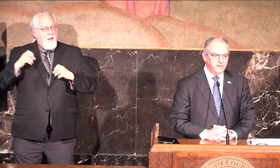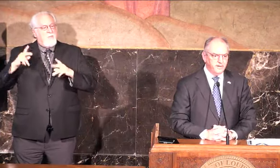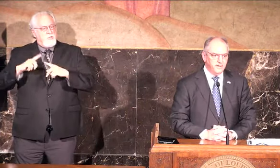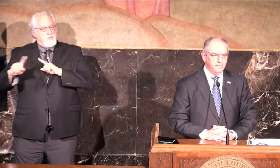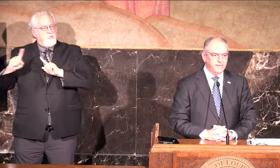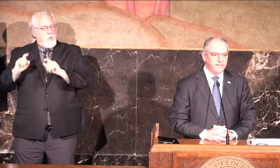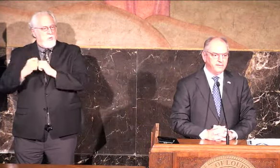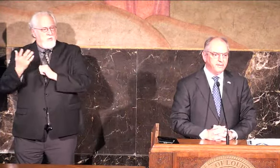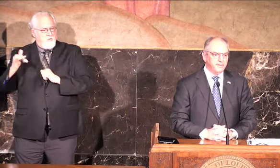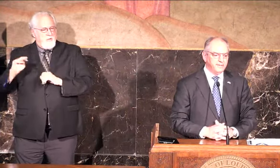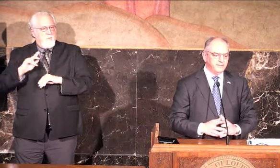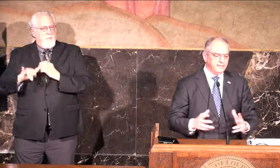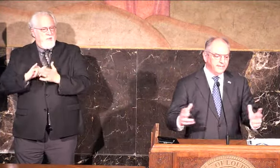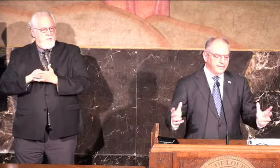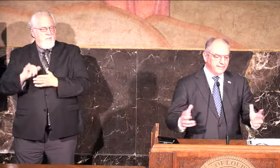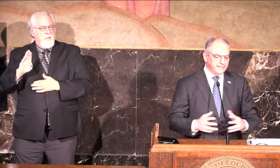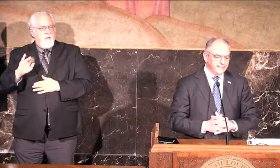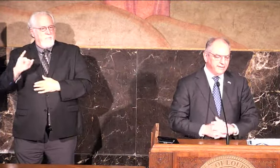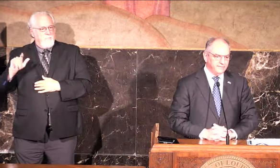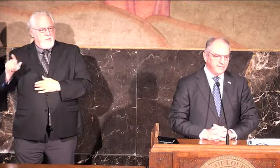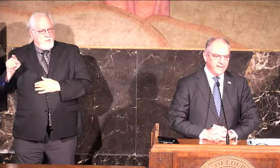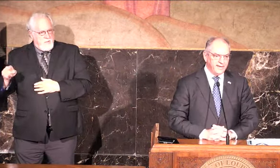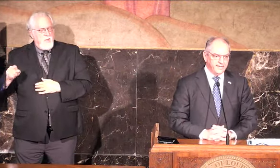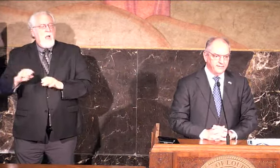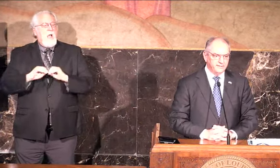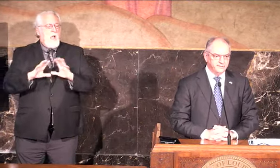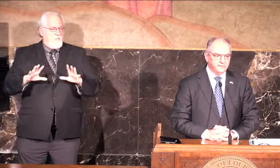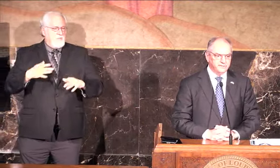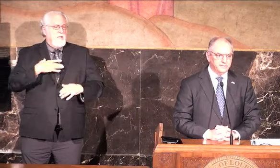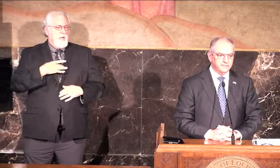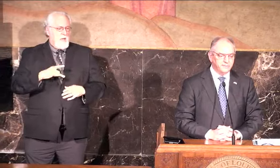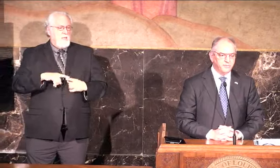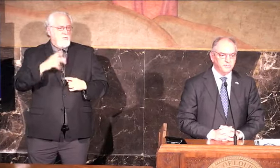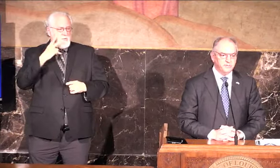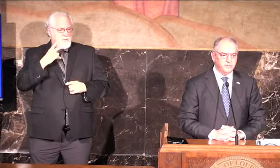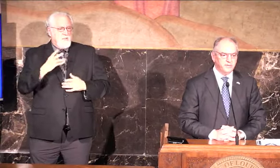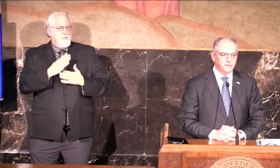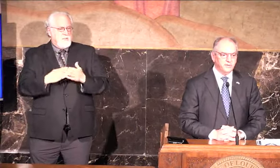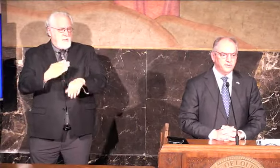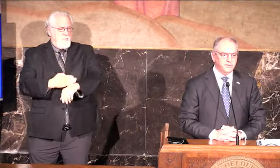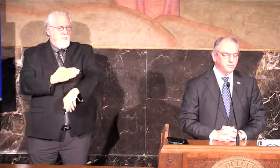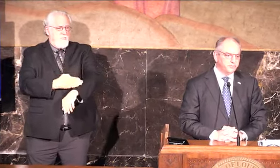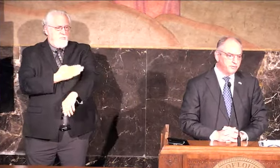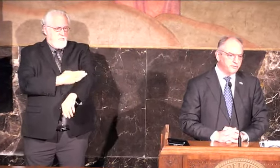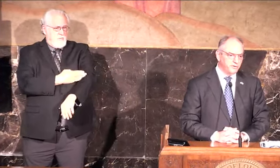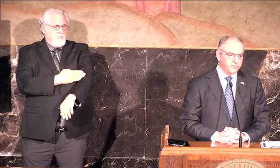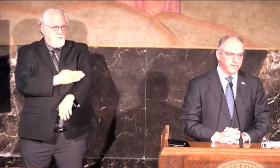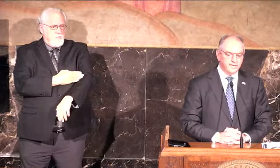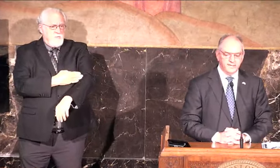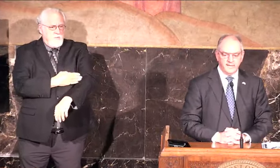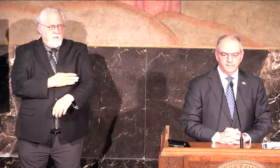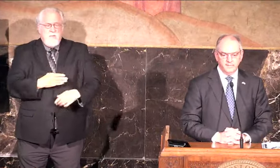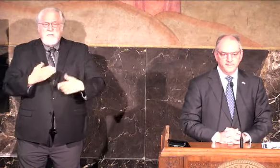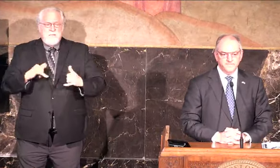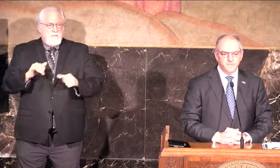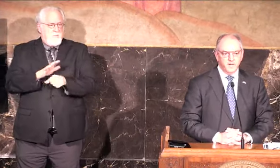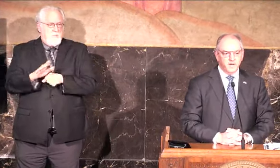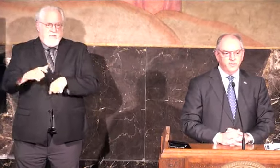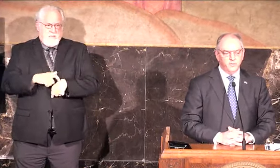to him about that bill, and obviously I'd like to see some improvements made to it, and there's still plenty of